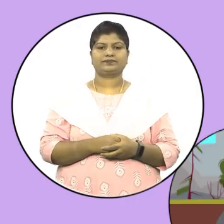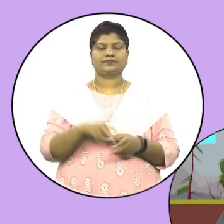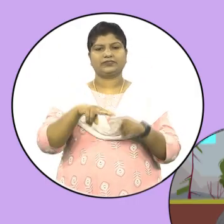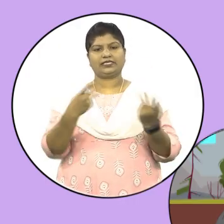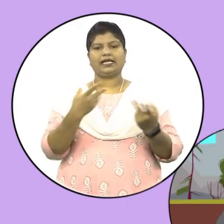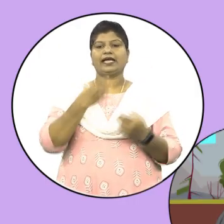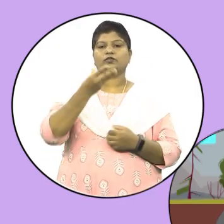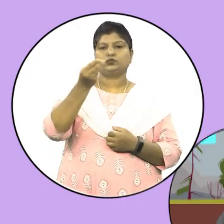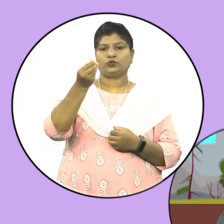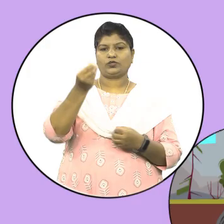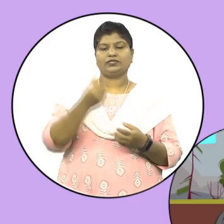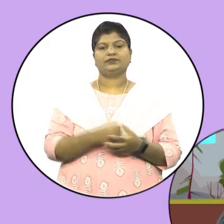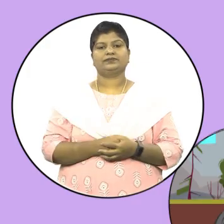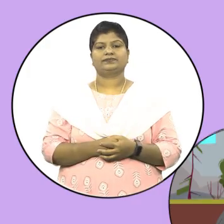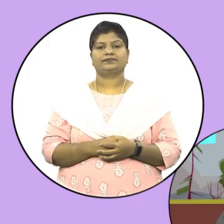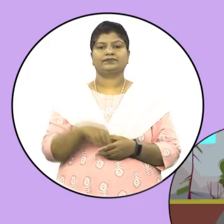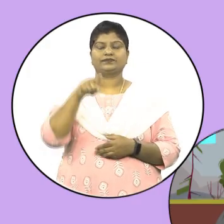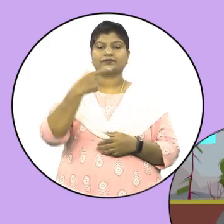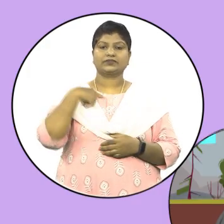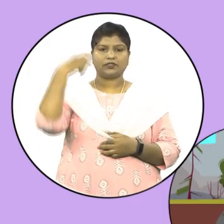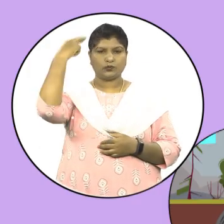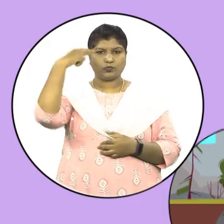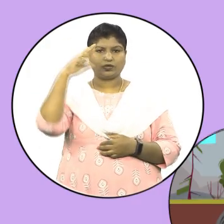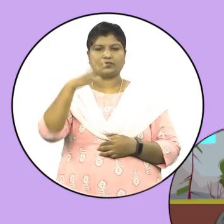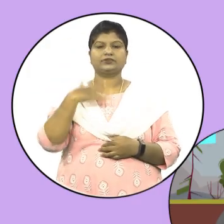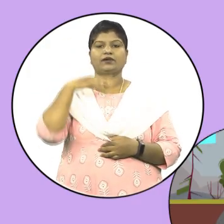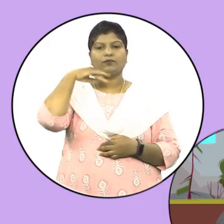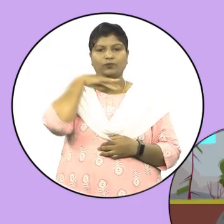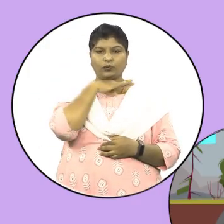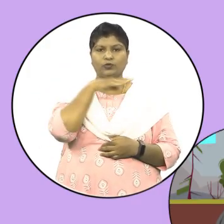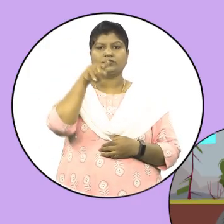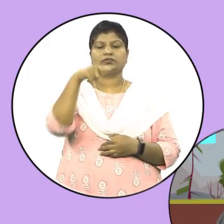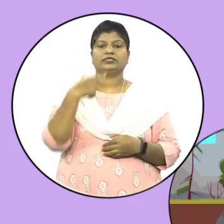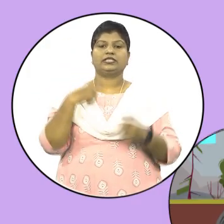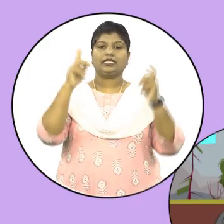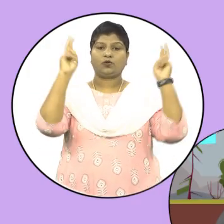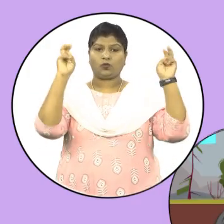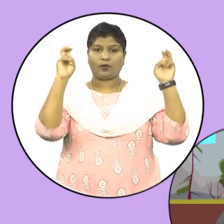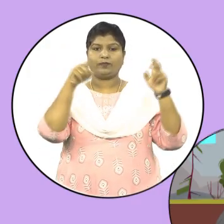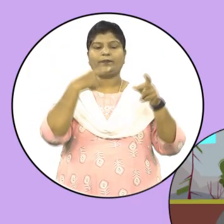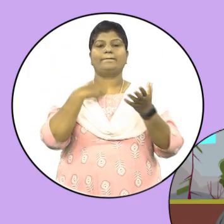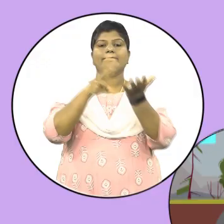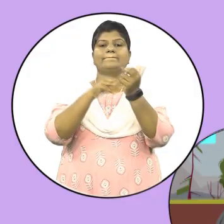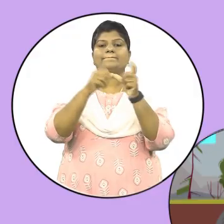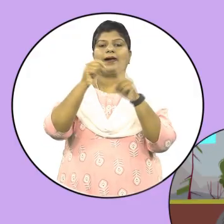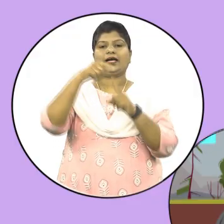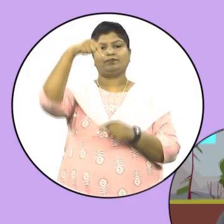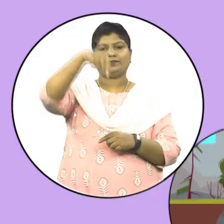and soil and the causes of the pollution in the concept map shown below.